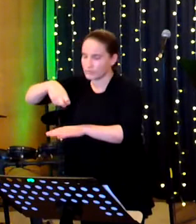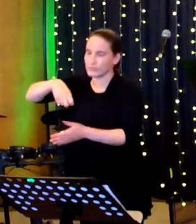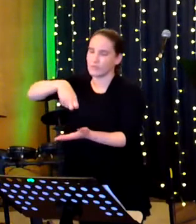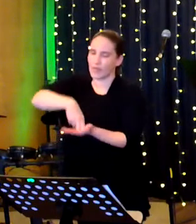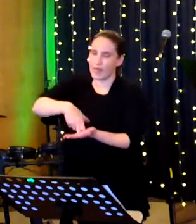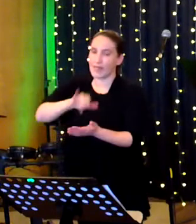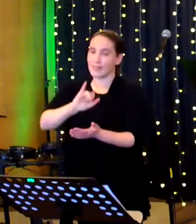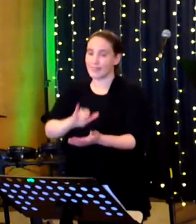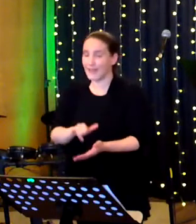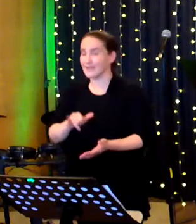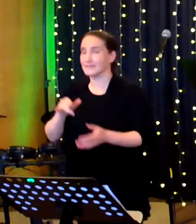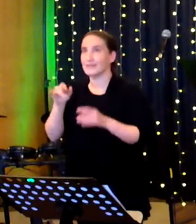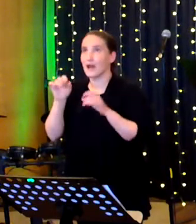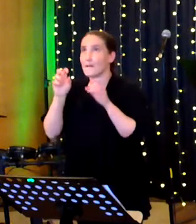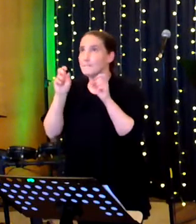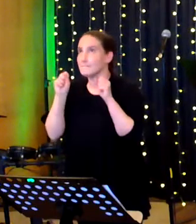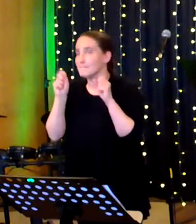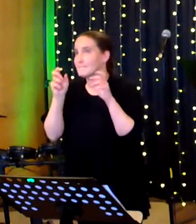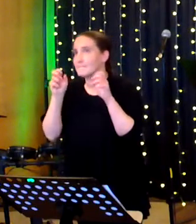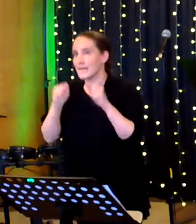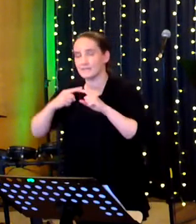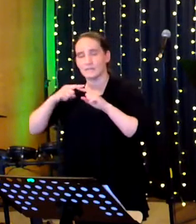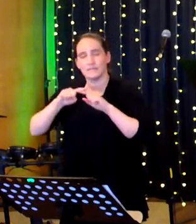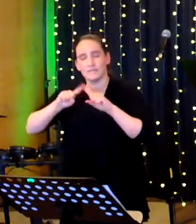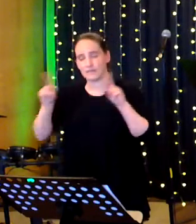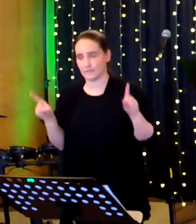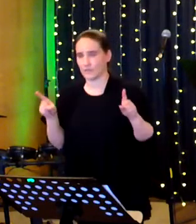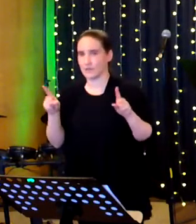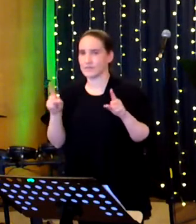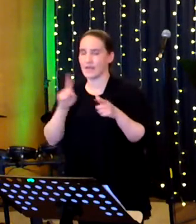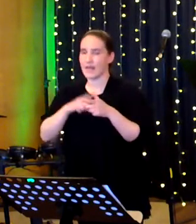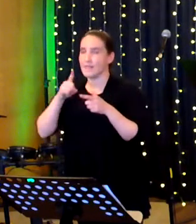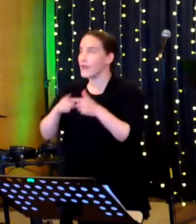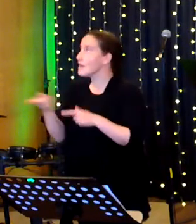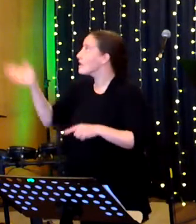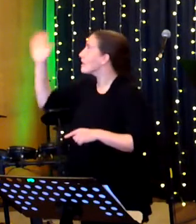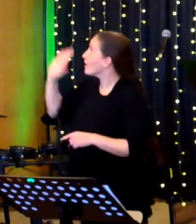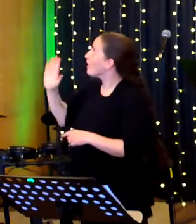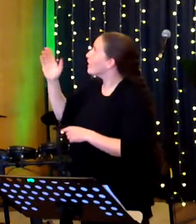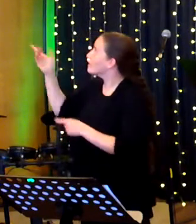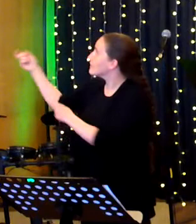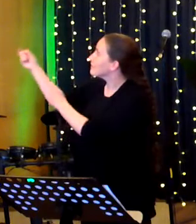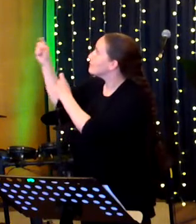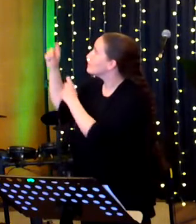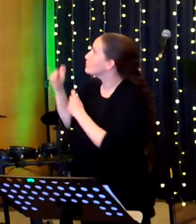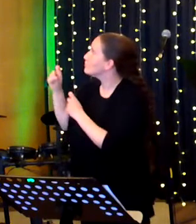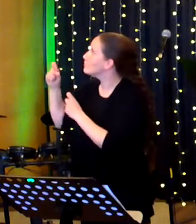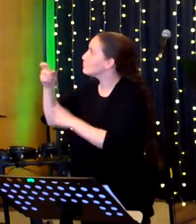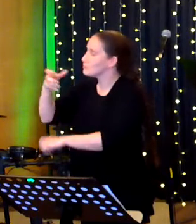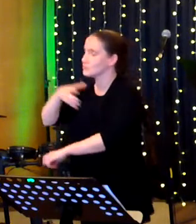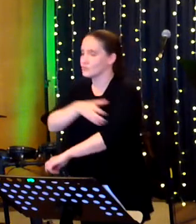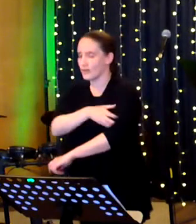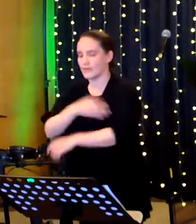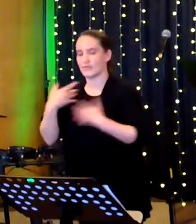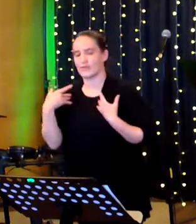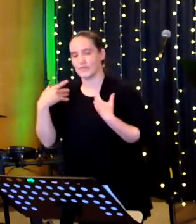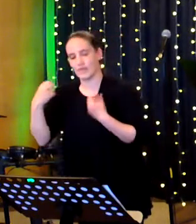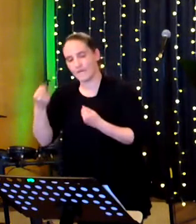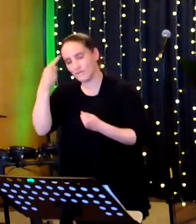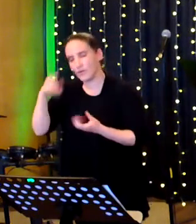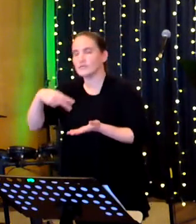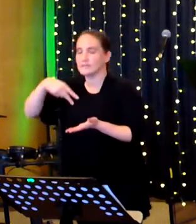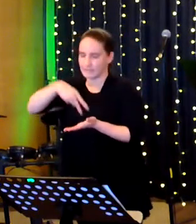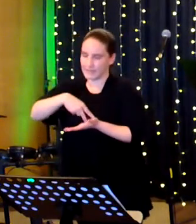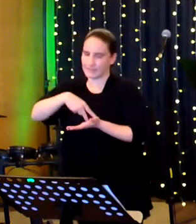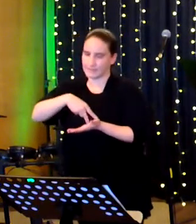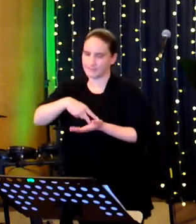And then he's able to have that strength to stand. And I love how the New Living Translation puts it. What I was reading before was the